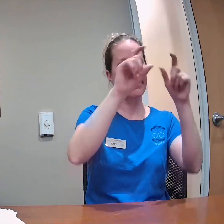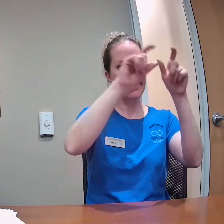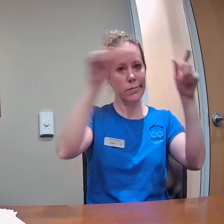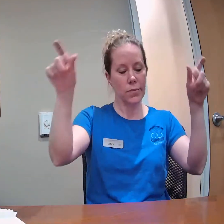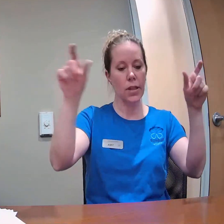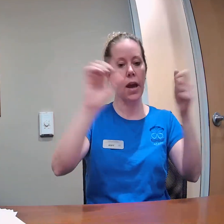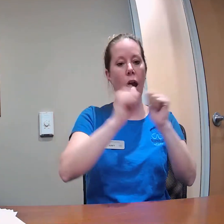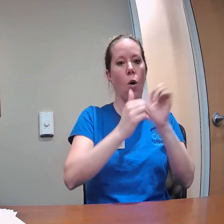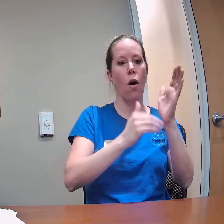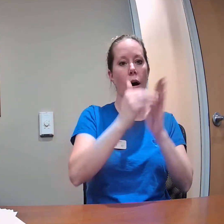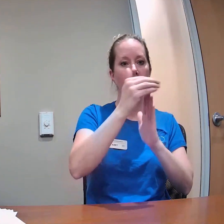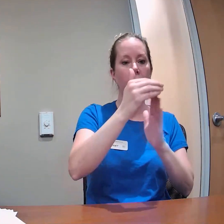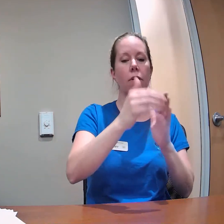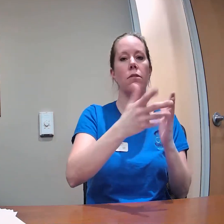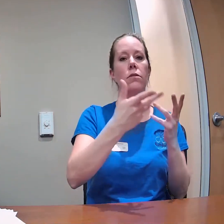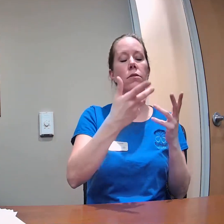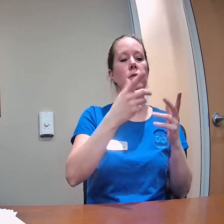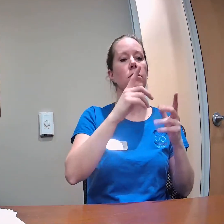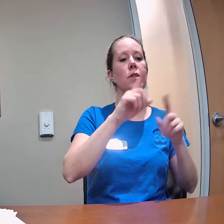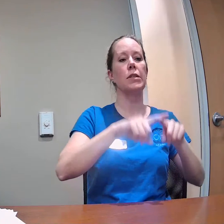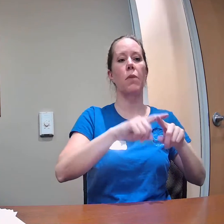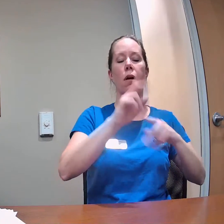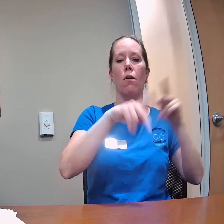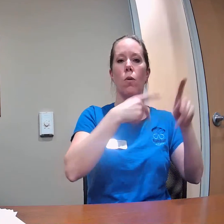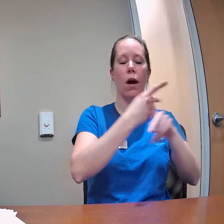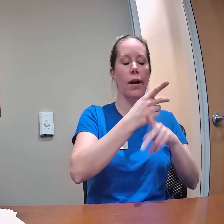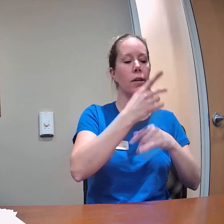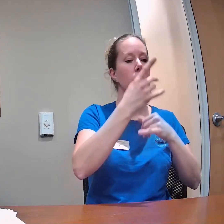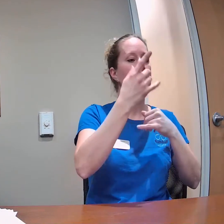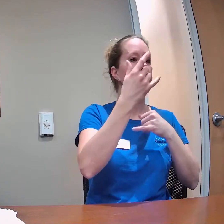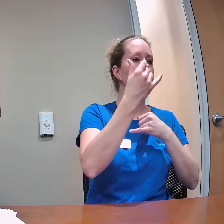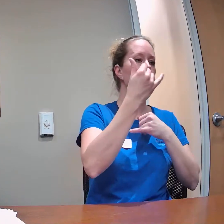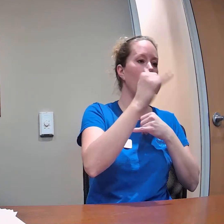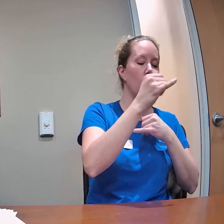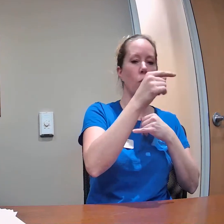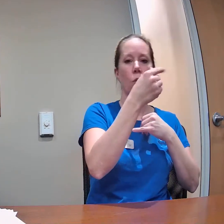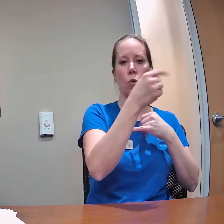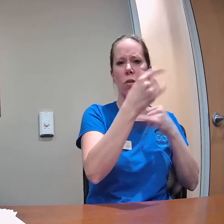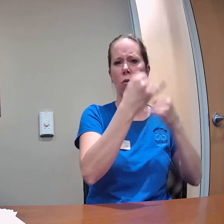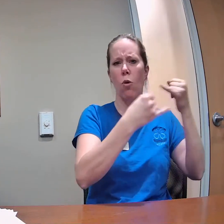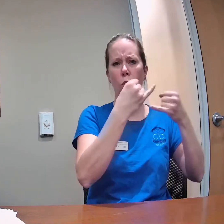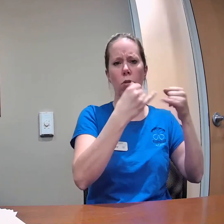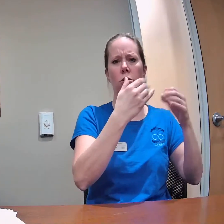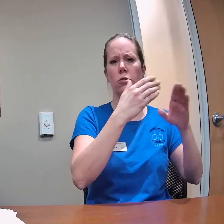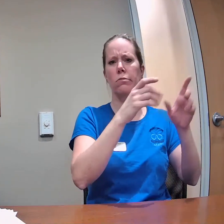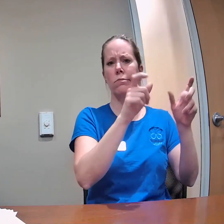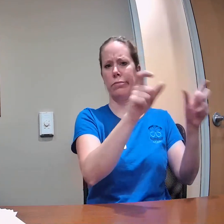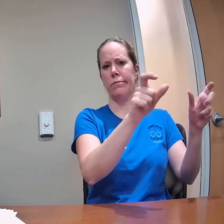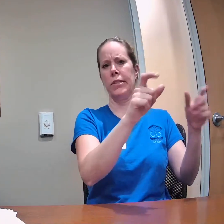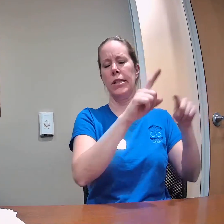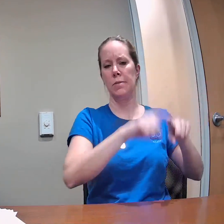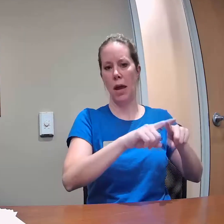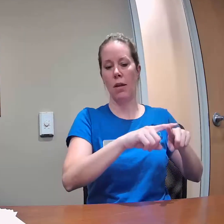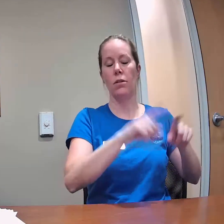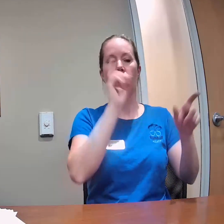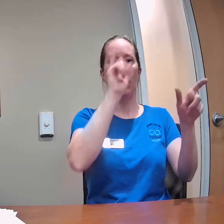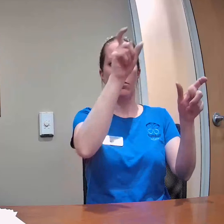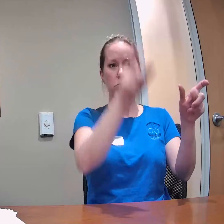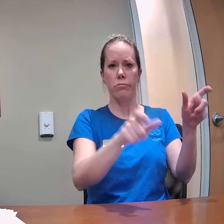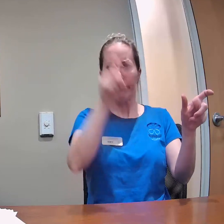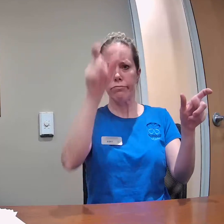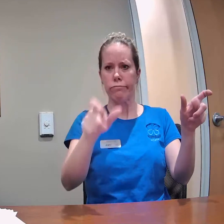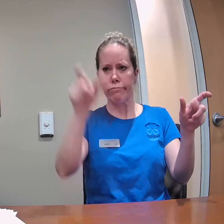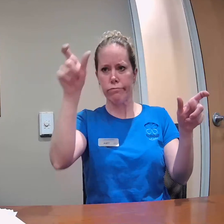need to be tested. If they're in the green, yellow, prevent or protect, and that would be every 2 weeks, as we were